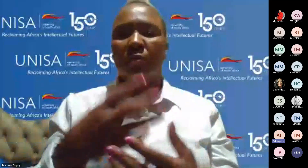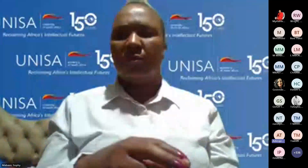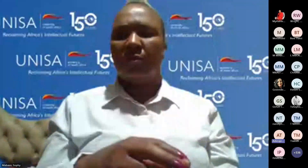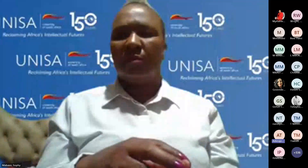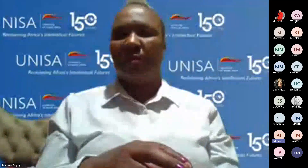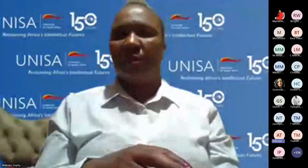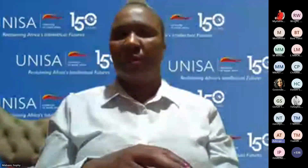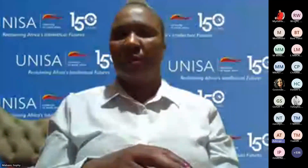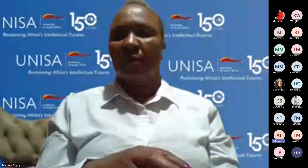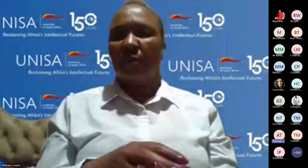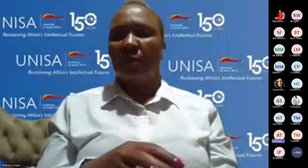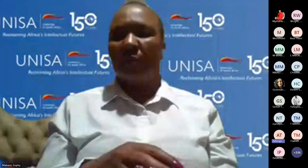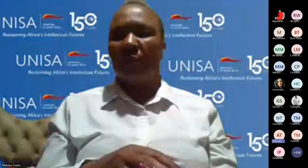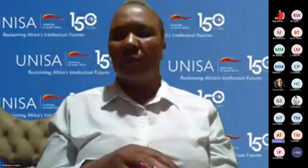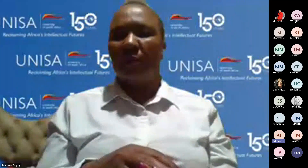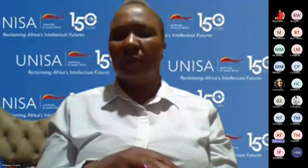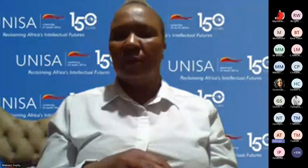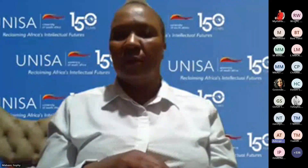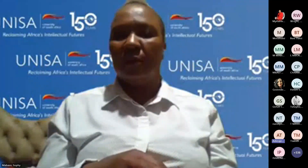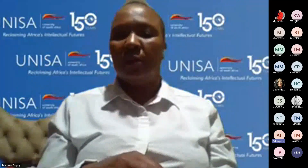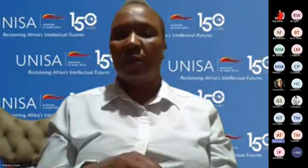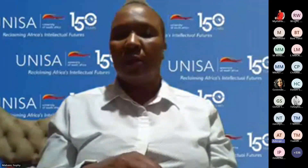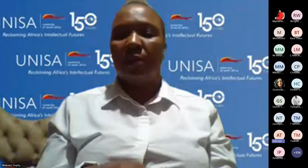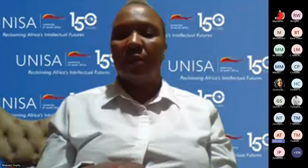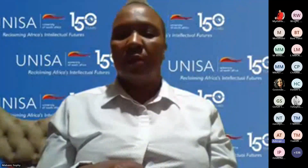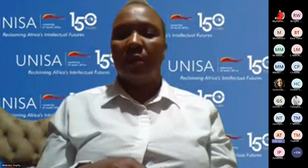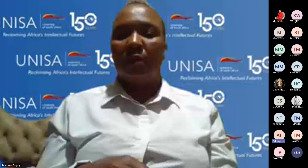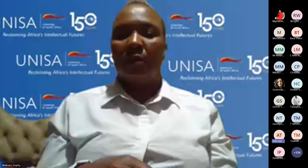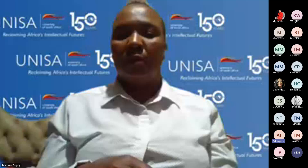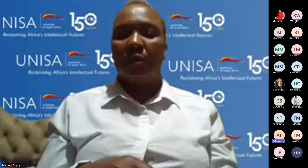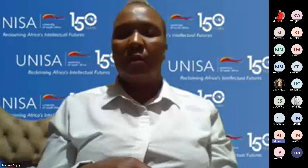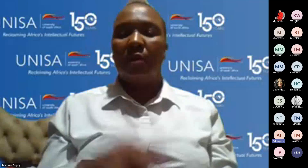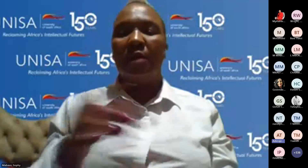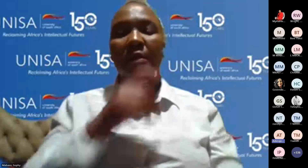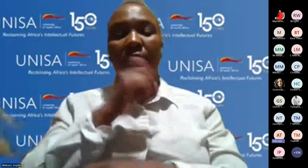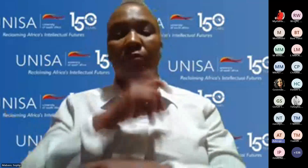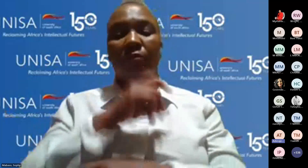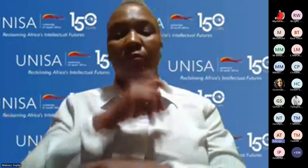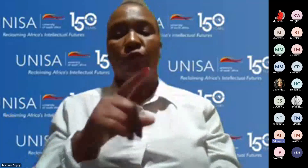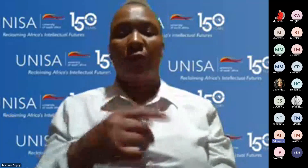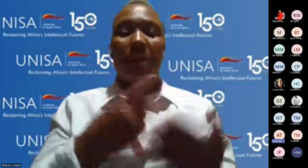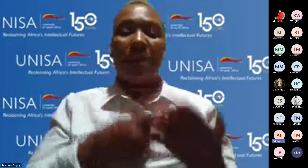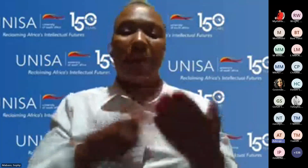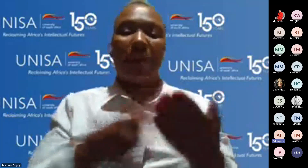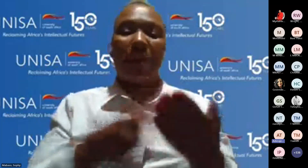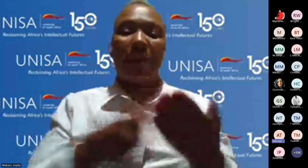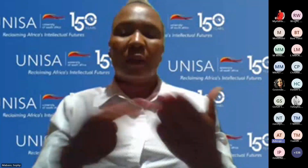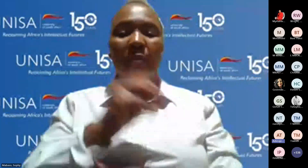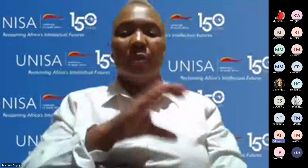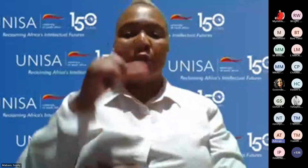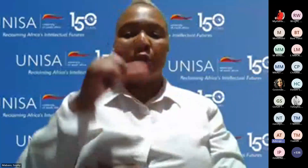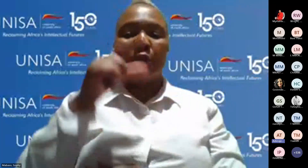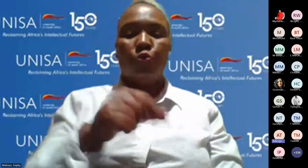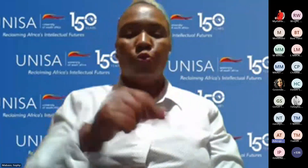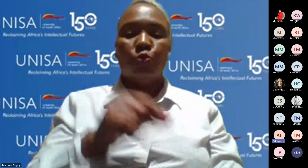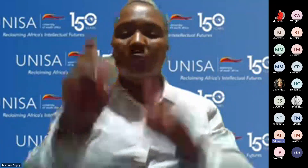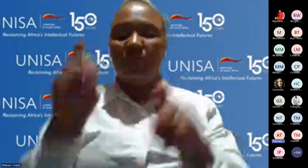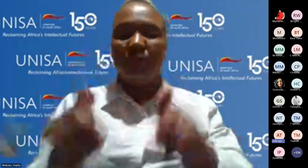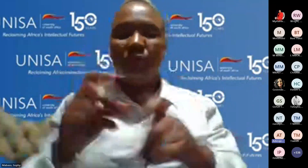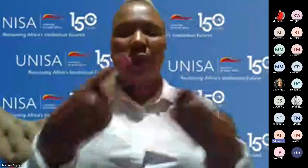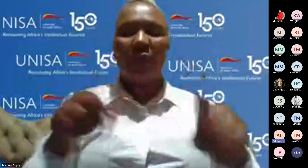Some teachers and somewhat instructors, they are usually preparing MCQ questions in